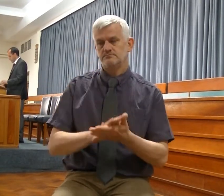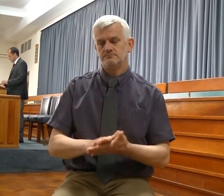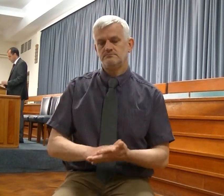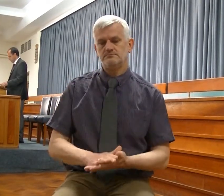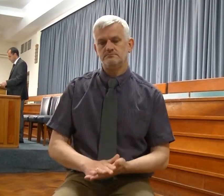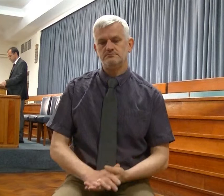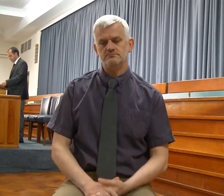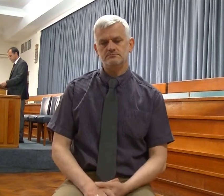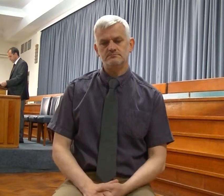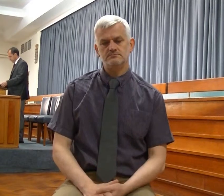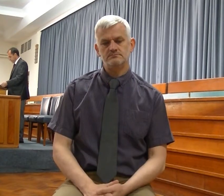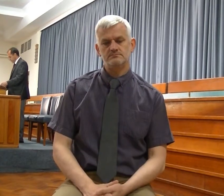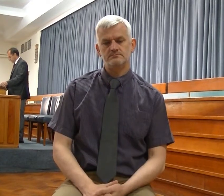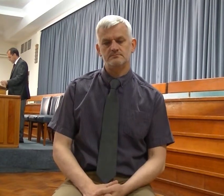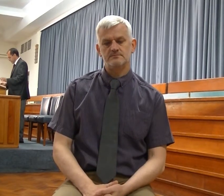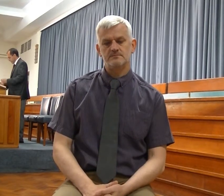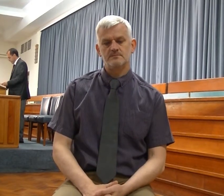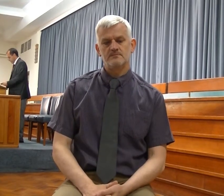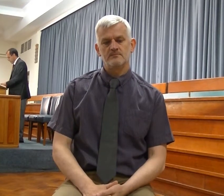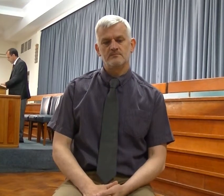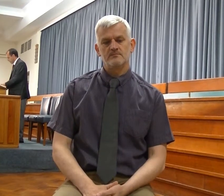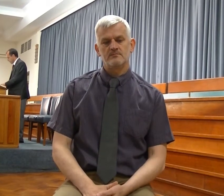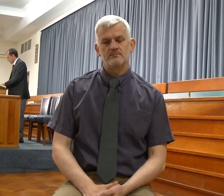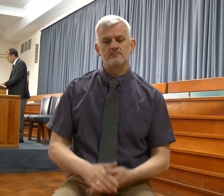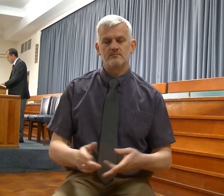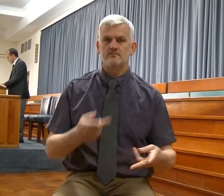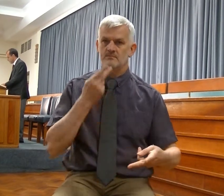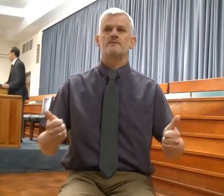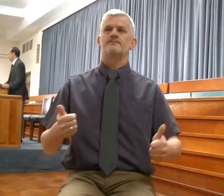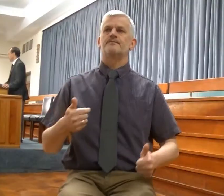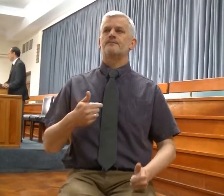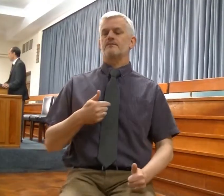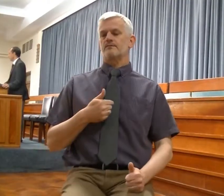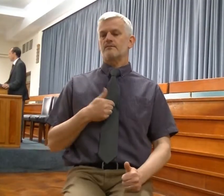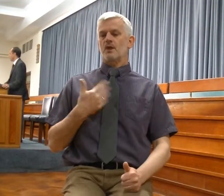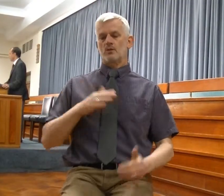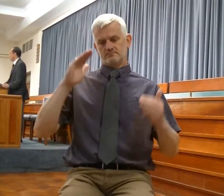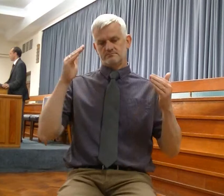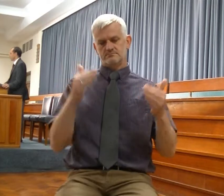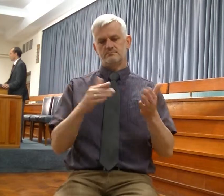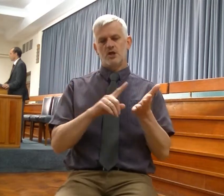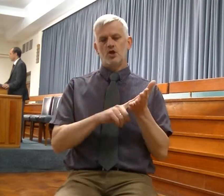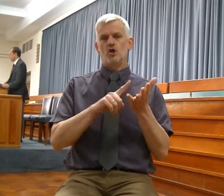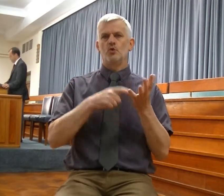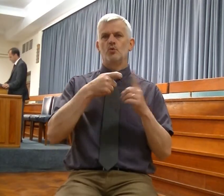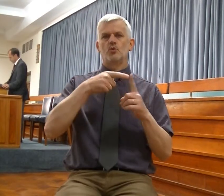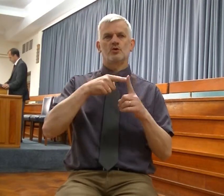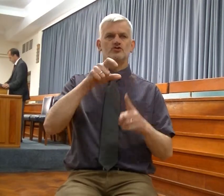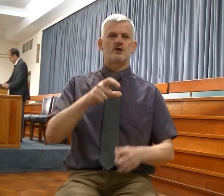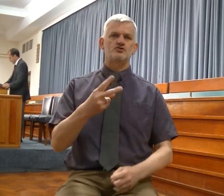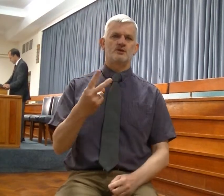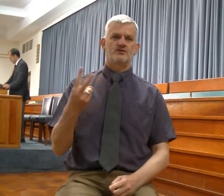study it. Let's sing together hymn 100, the Gospel of Luke, chapter